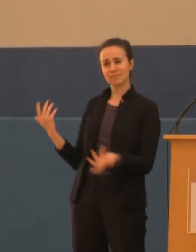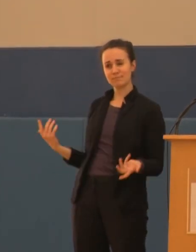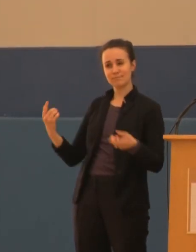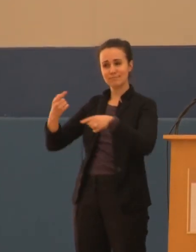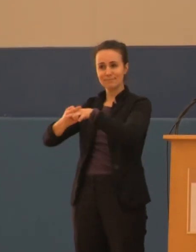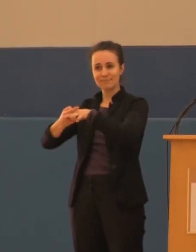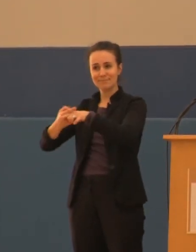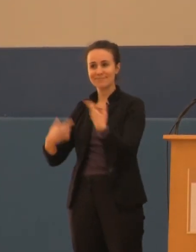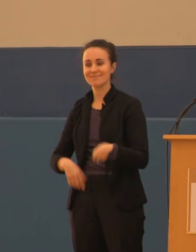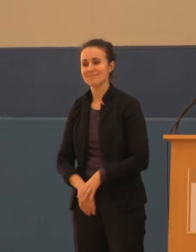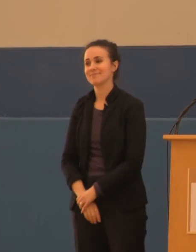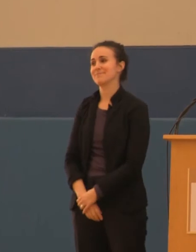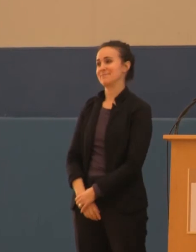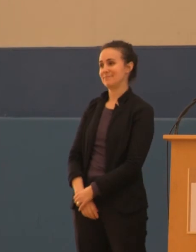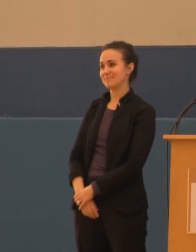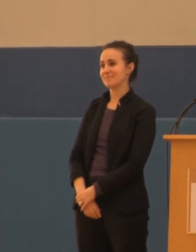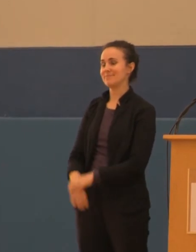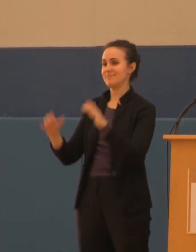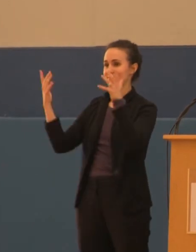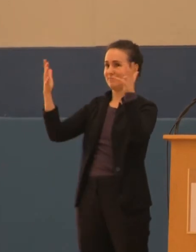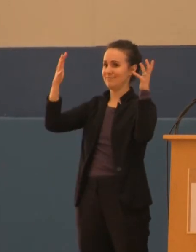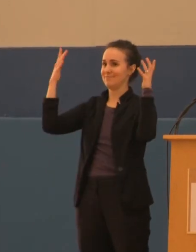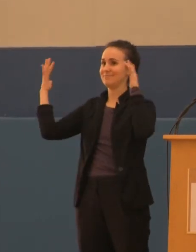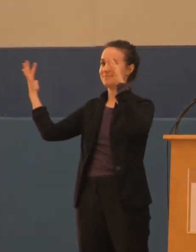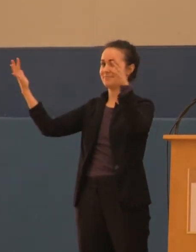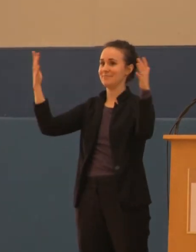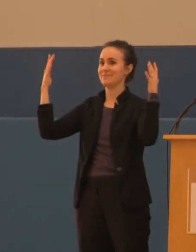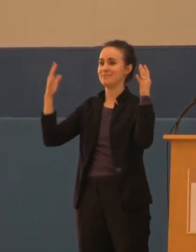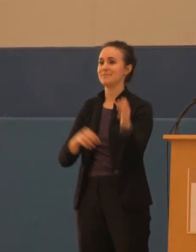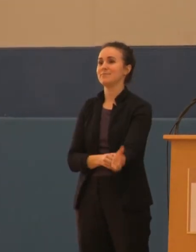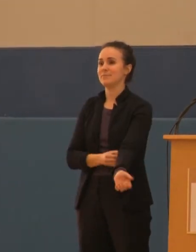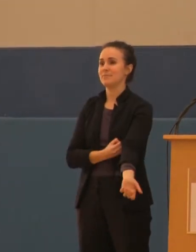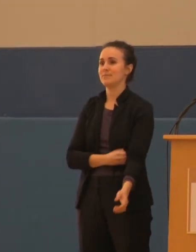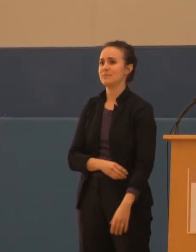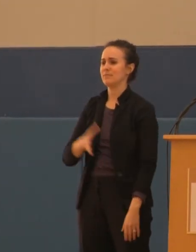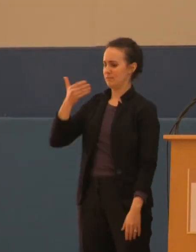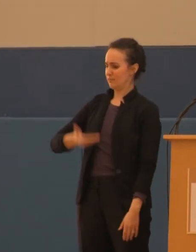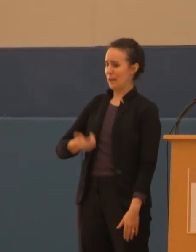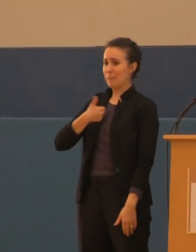And that's because